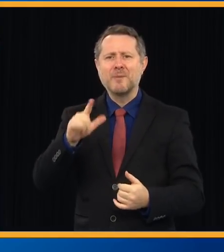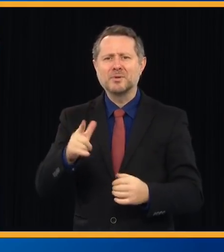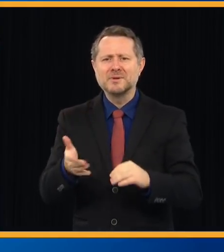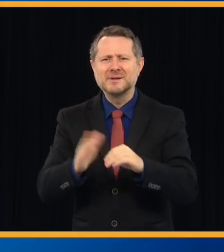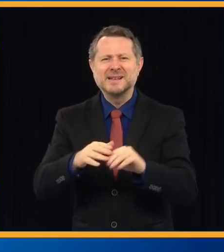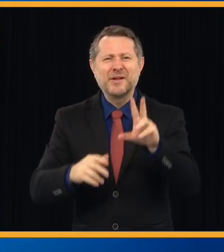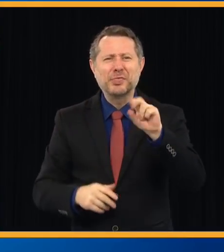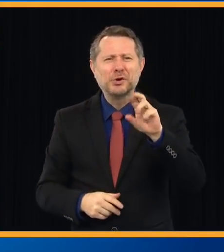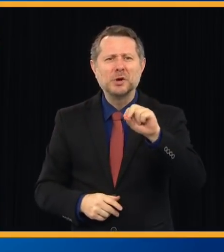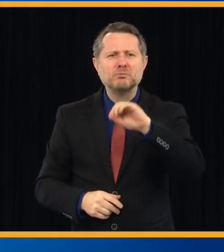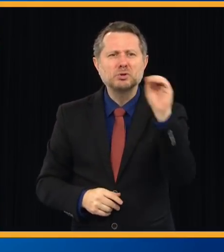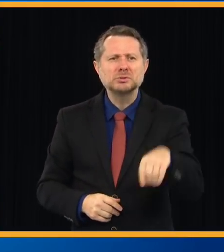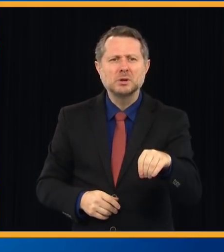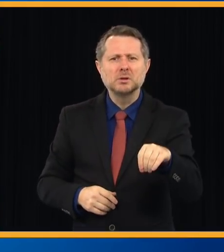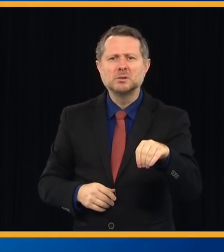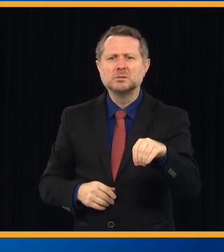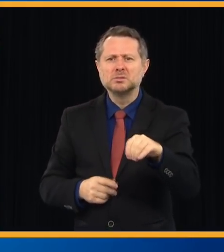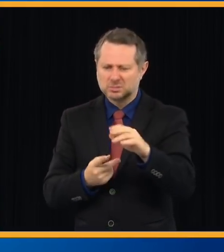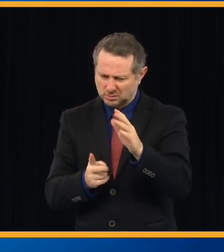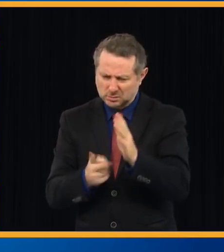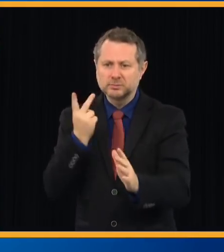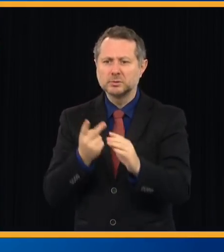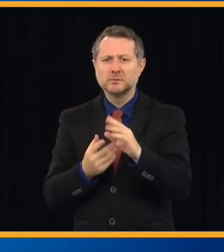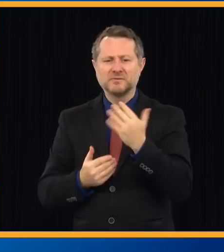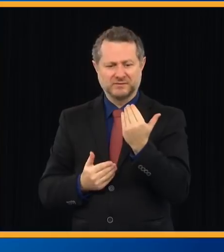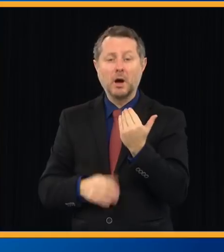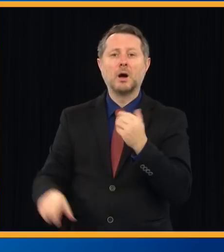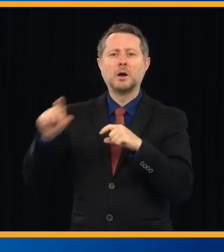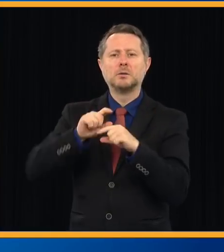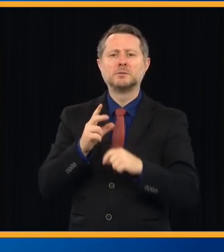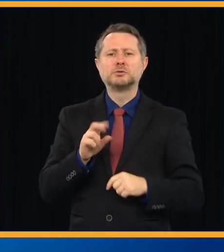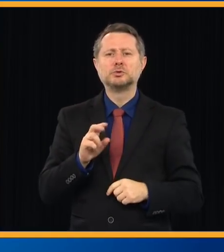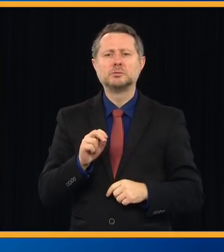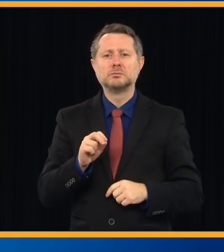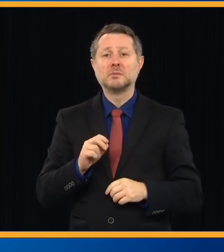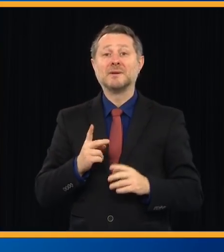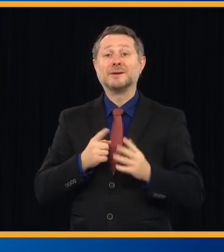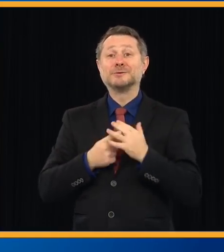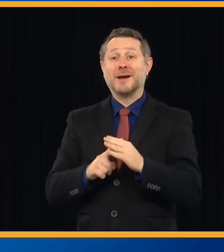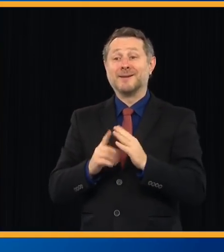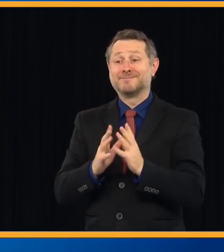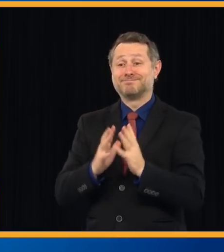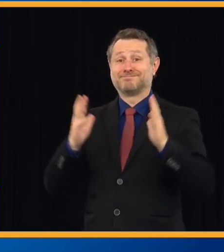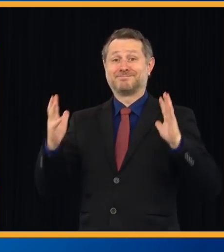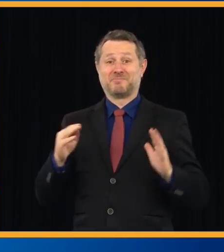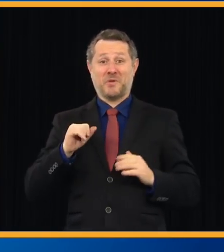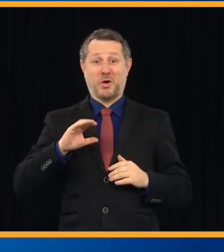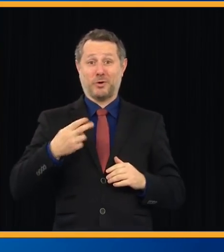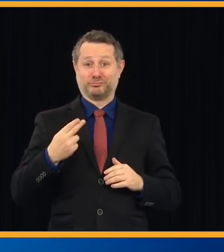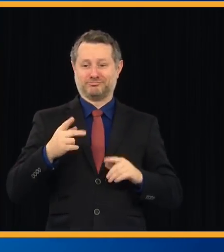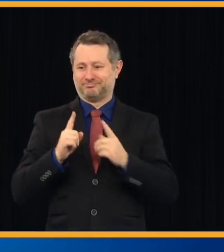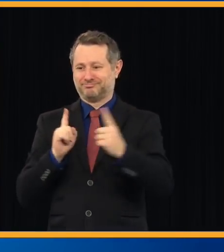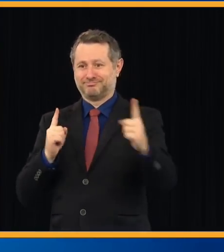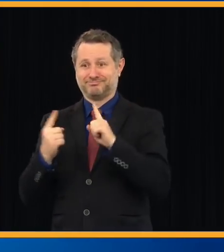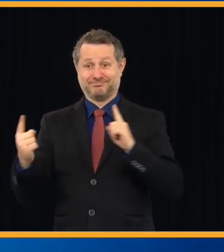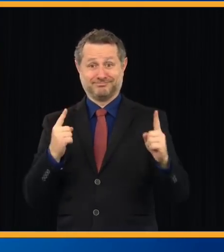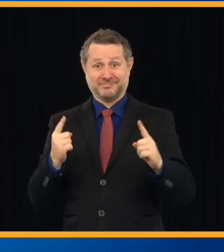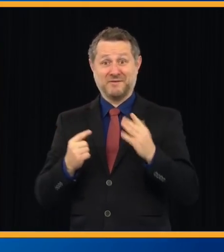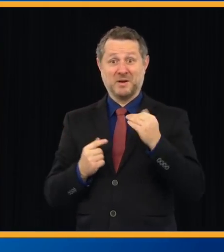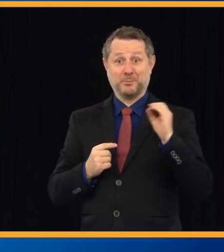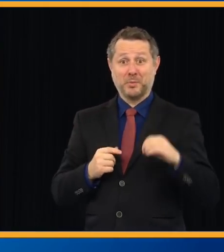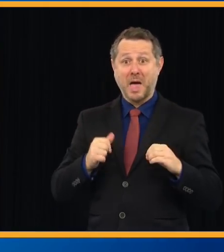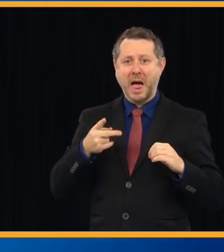That's March is when this started, 15%, April, 30%. That is